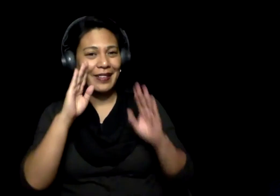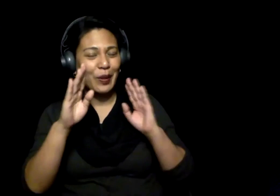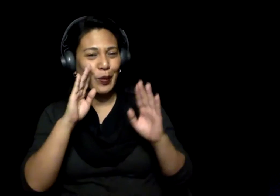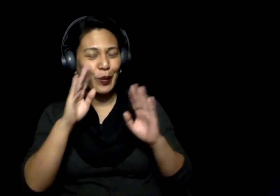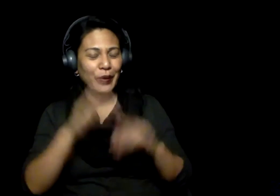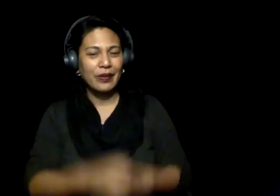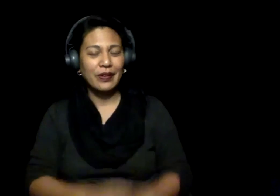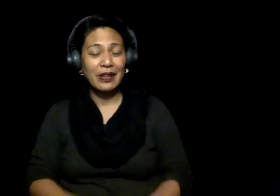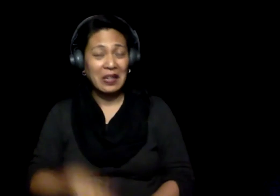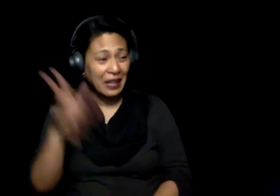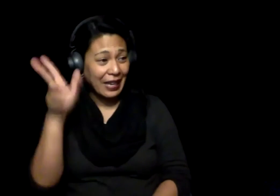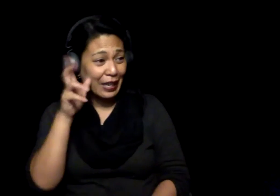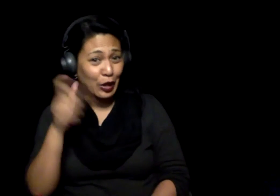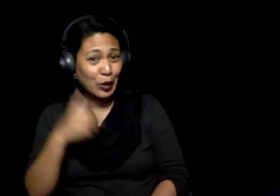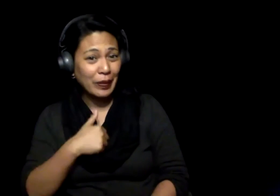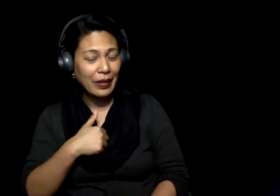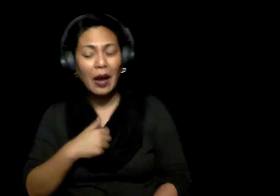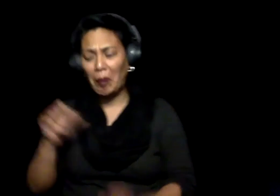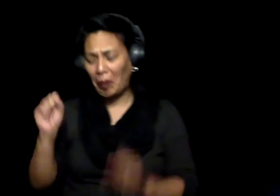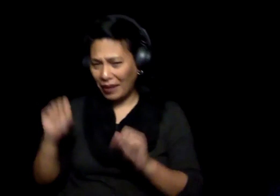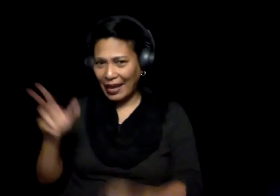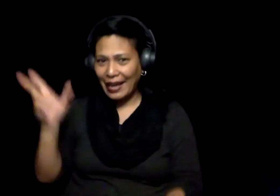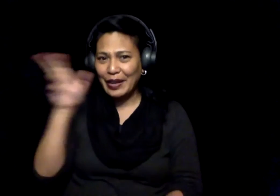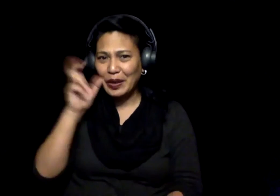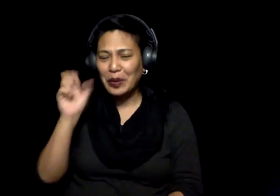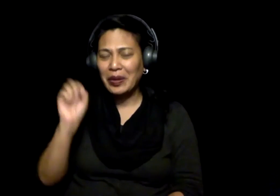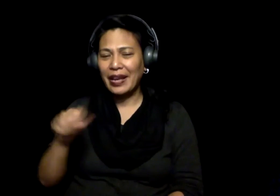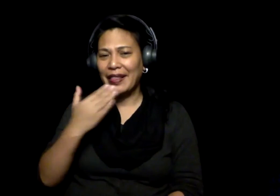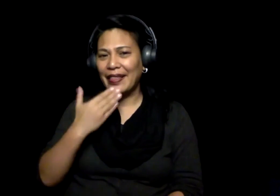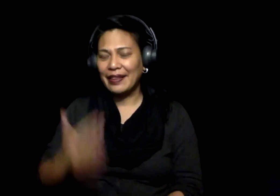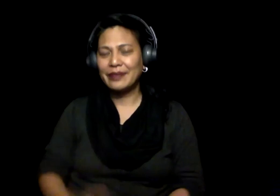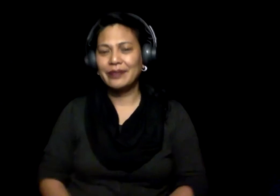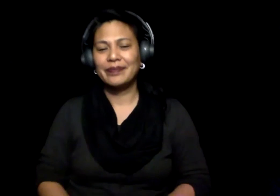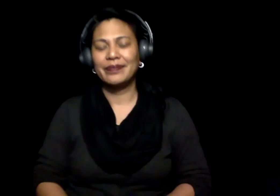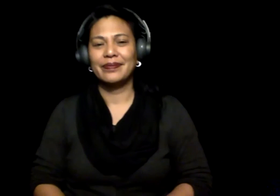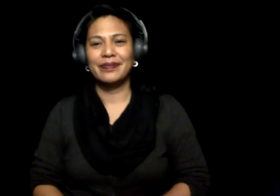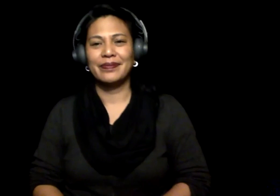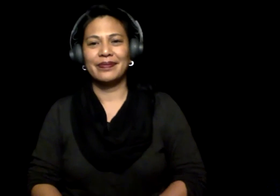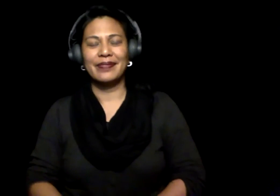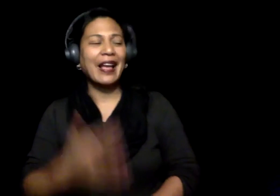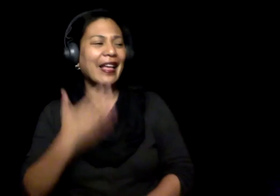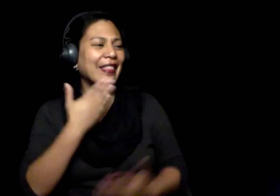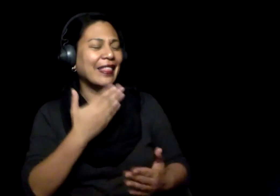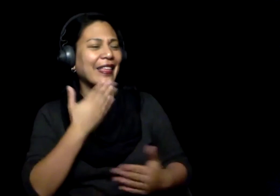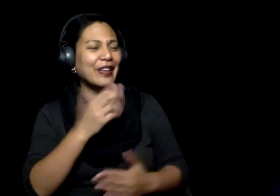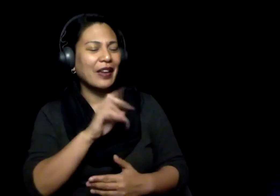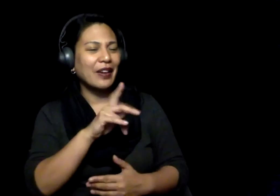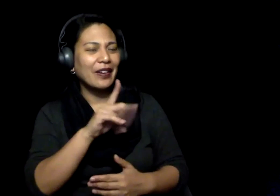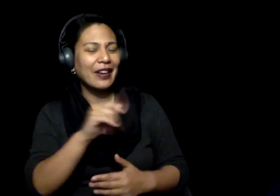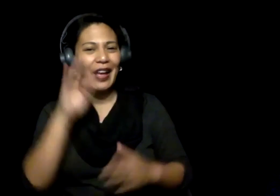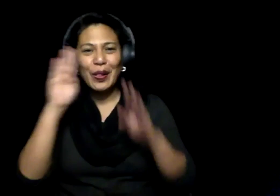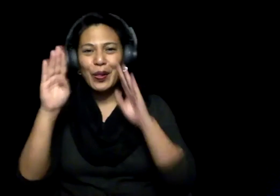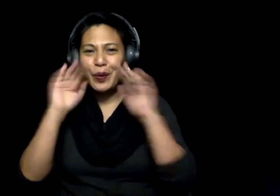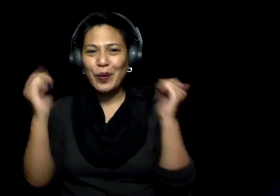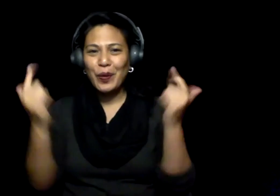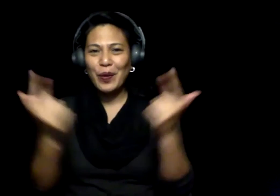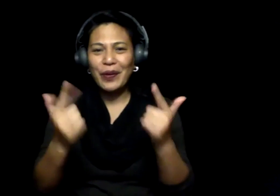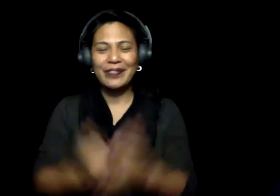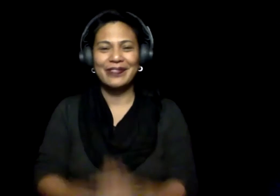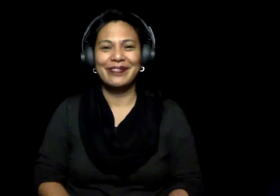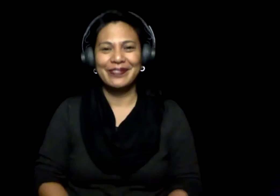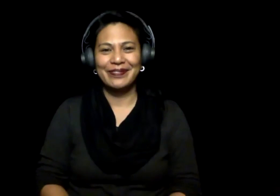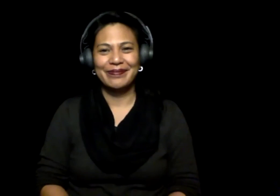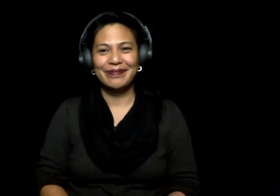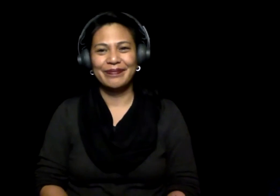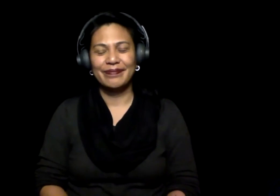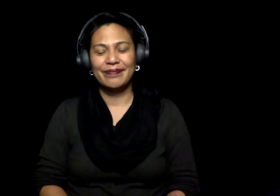Can you hear me? I can hear you. Yeah, thanks. Oh, great. Erika and the rest of you. Hello, everyone. Hello. Hello.